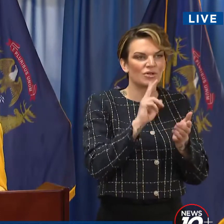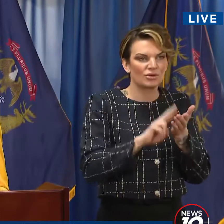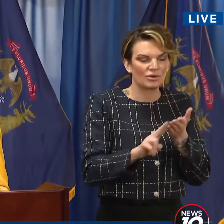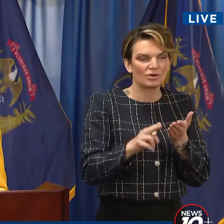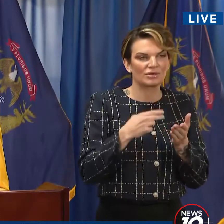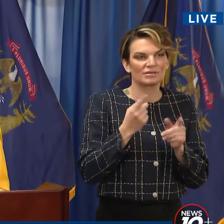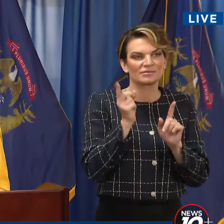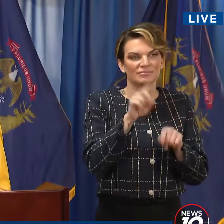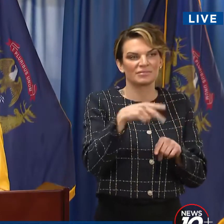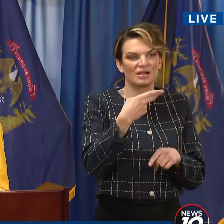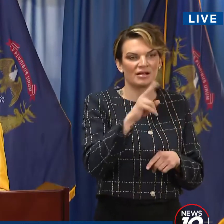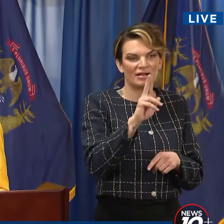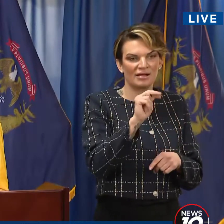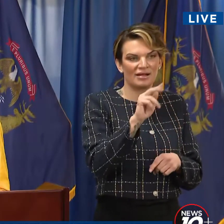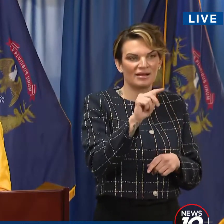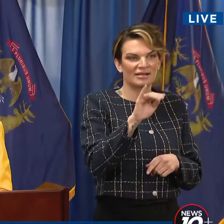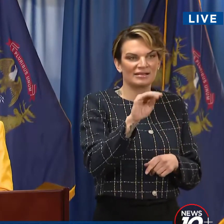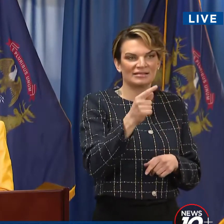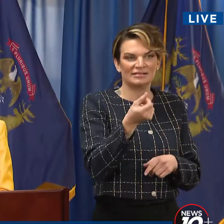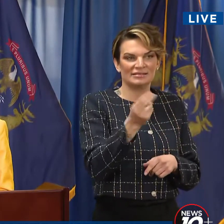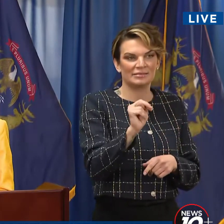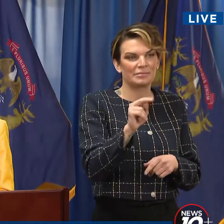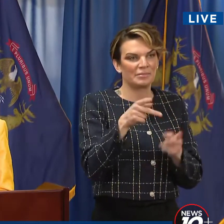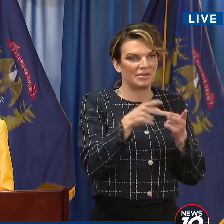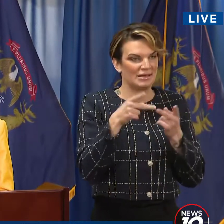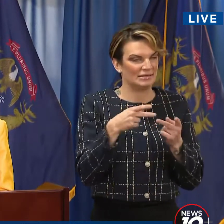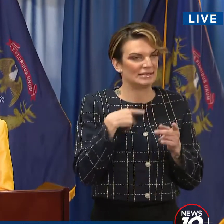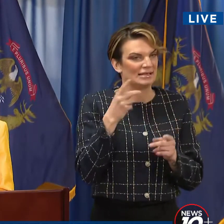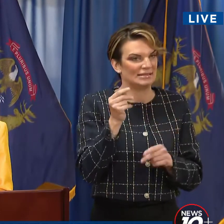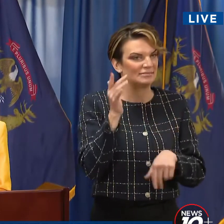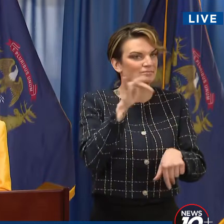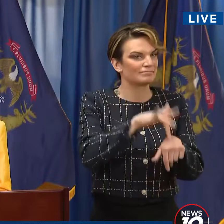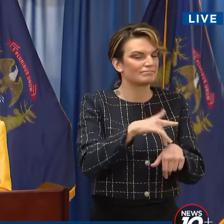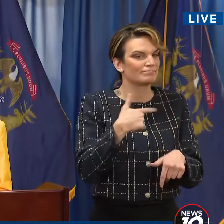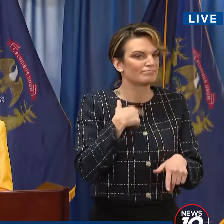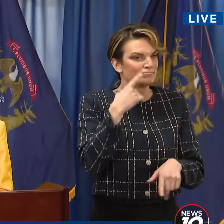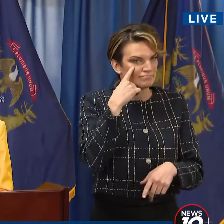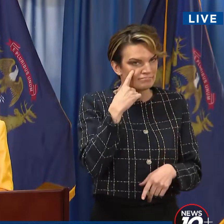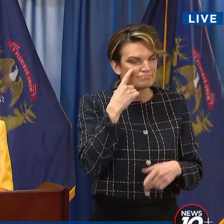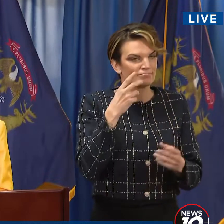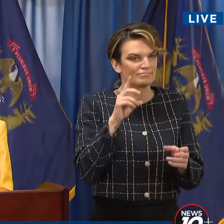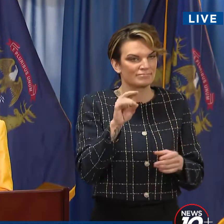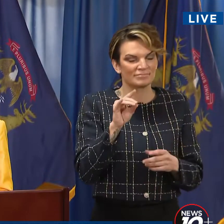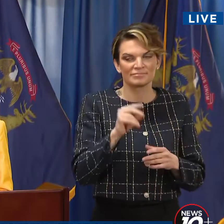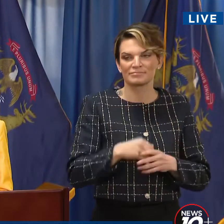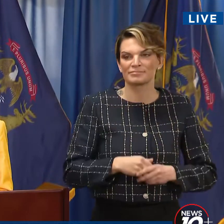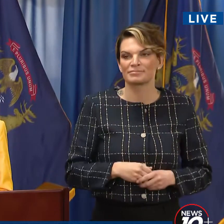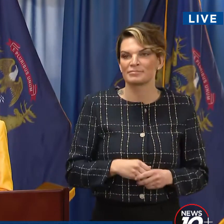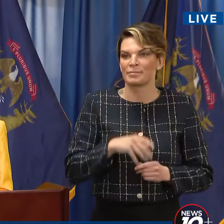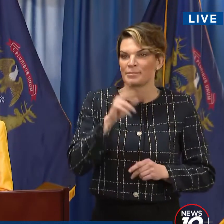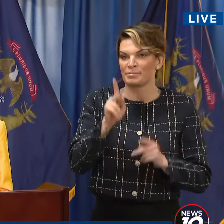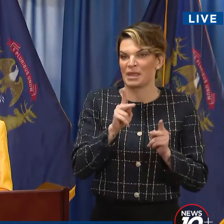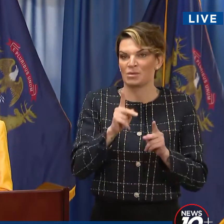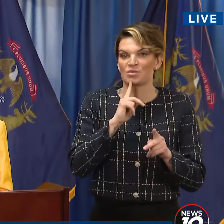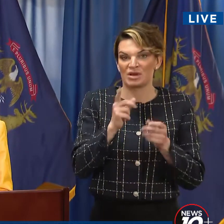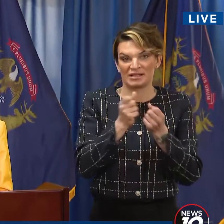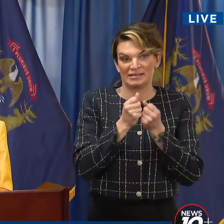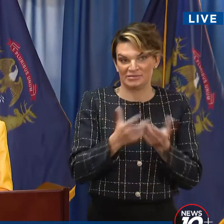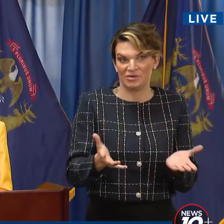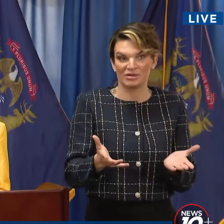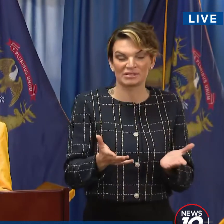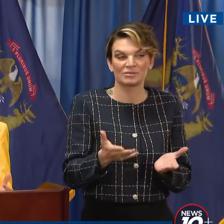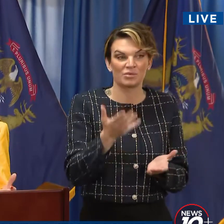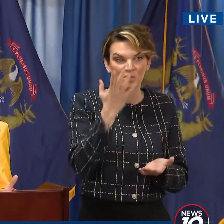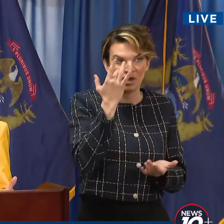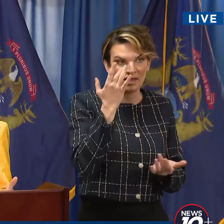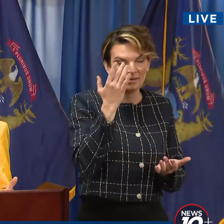up in Huntington Place just to get eyes on the situation and see what was going on, was that people were exhausted, in part because of